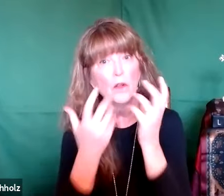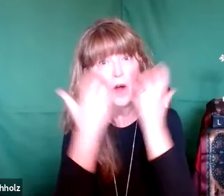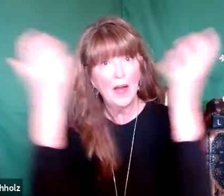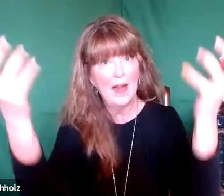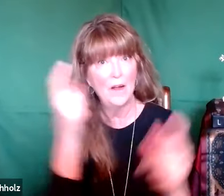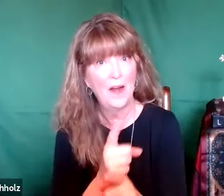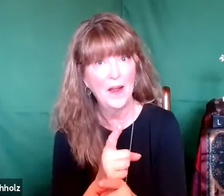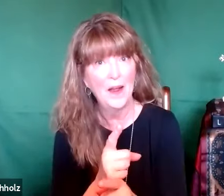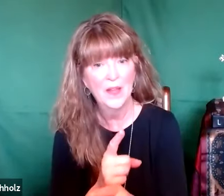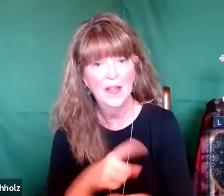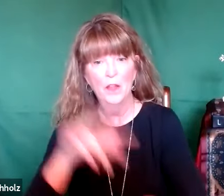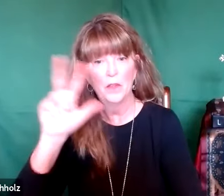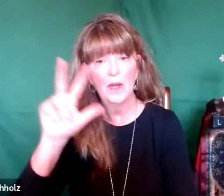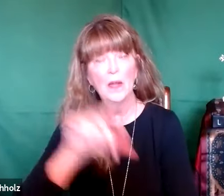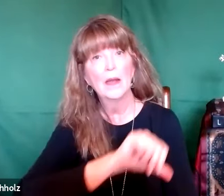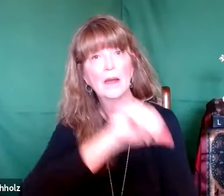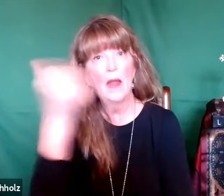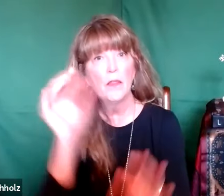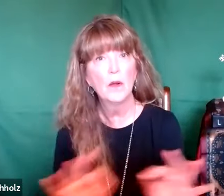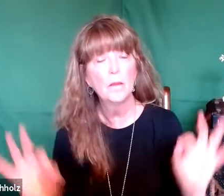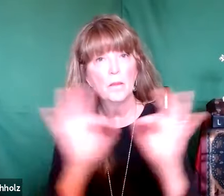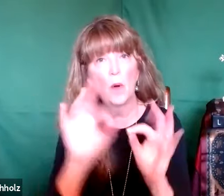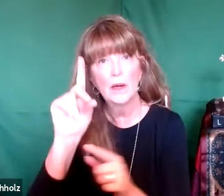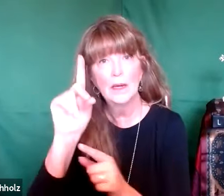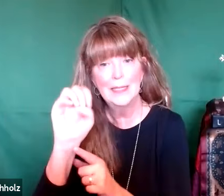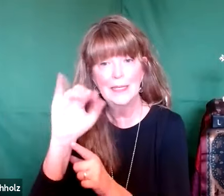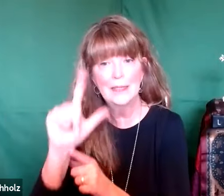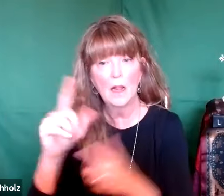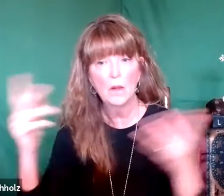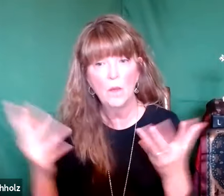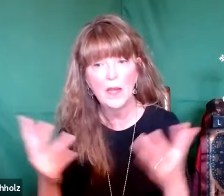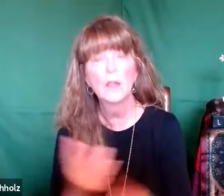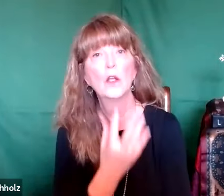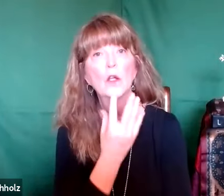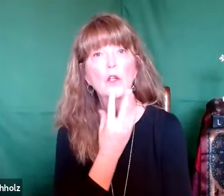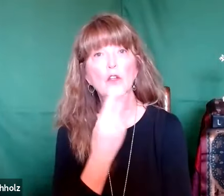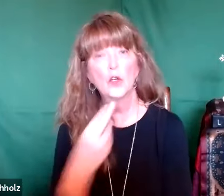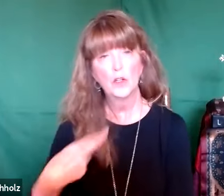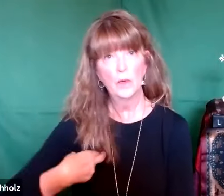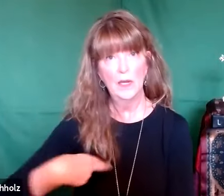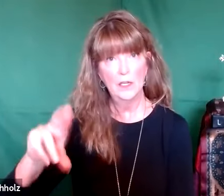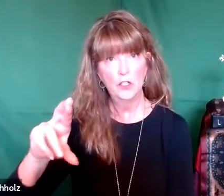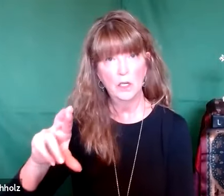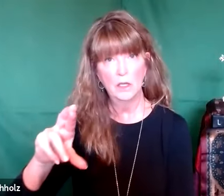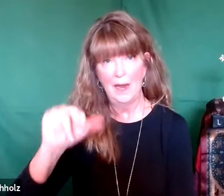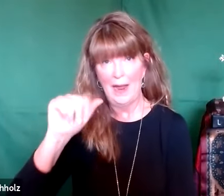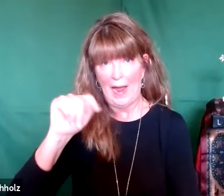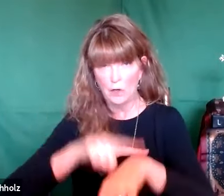Now, it said this lasted until 3 o'clock, and that's when Jesus cried out. Well, that's another big deal, because within